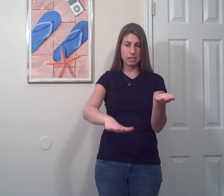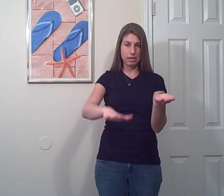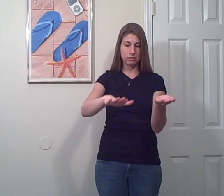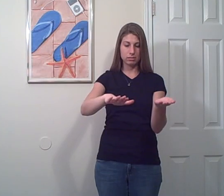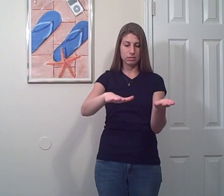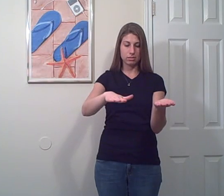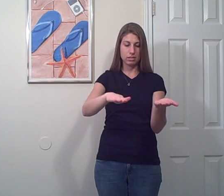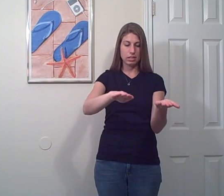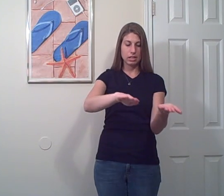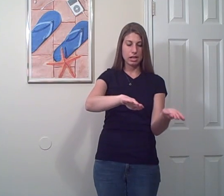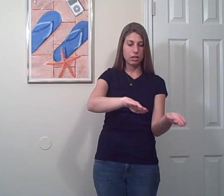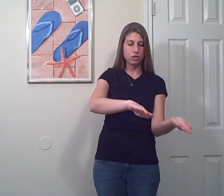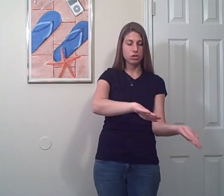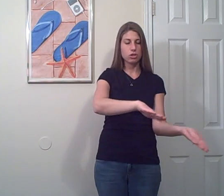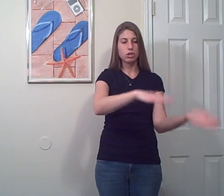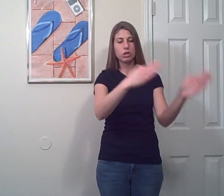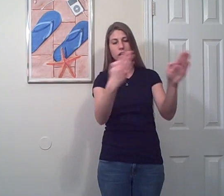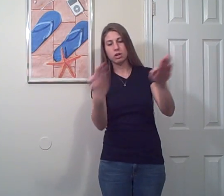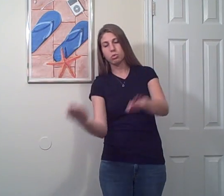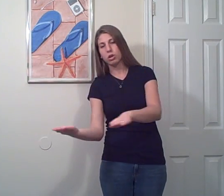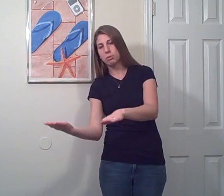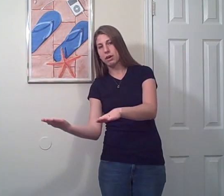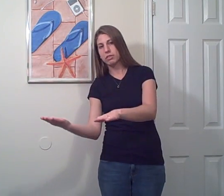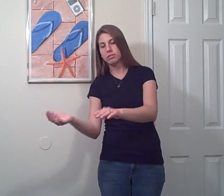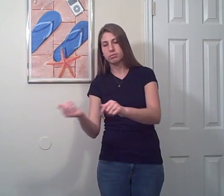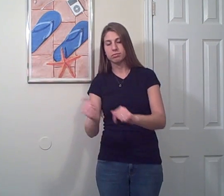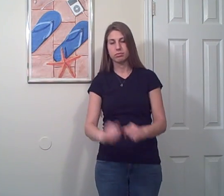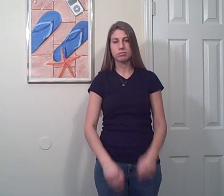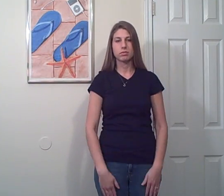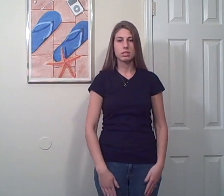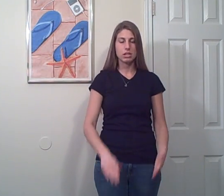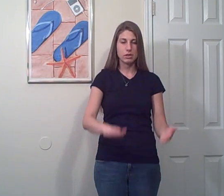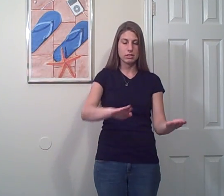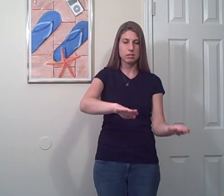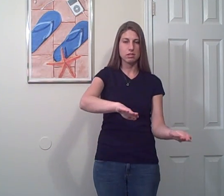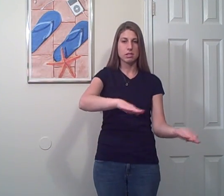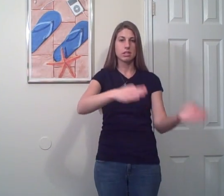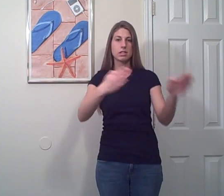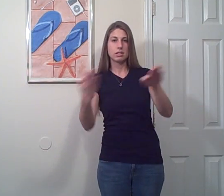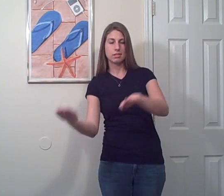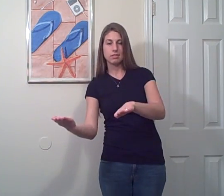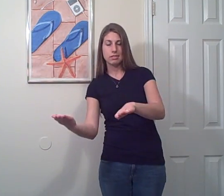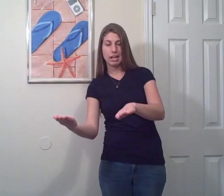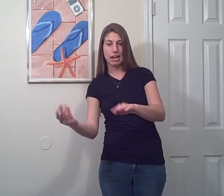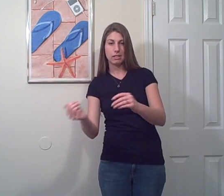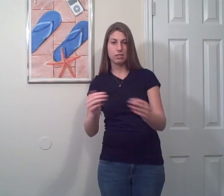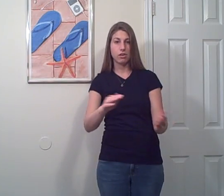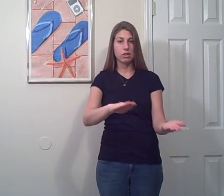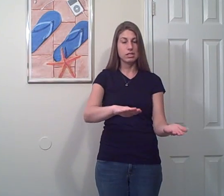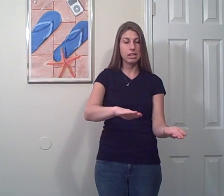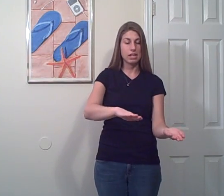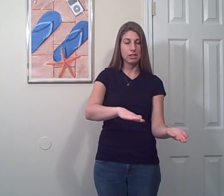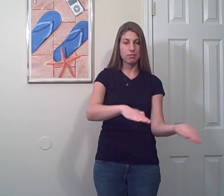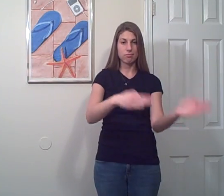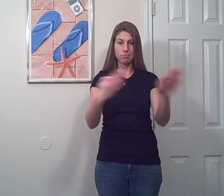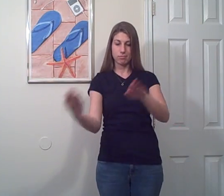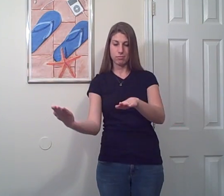down, and you're just going to kind of roll them over. So it's died or death.